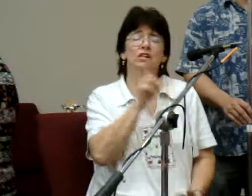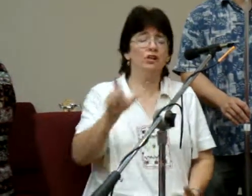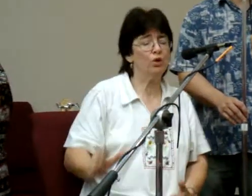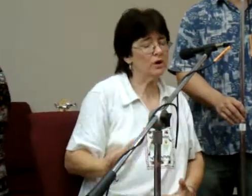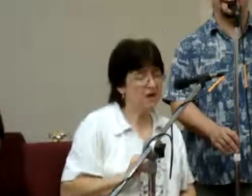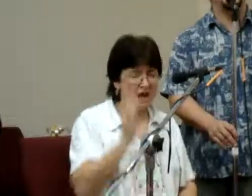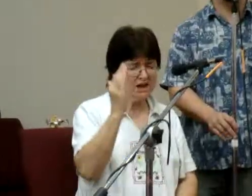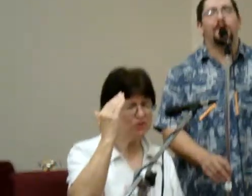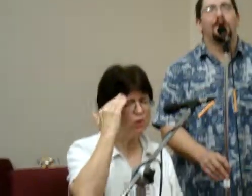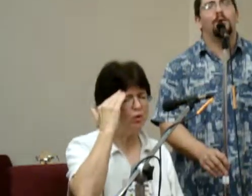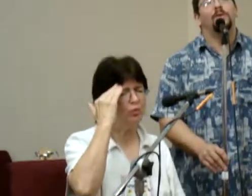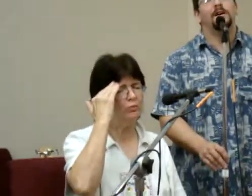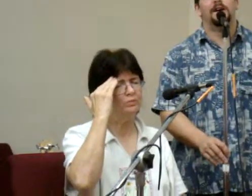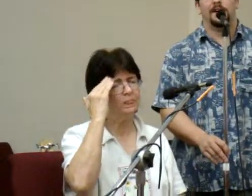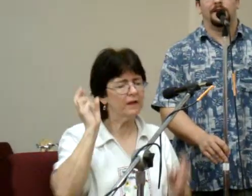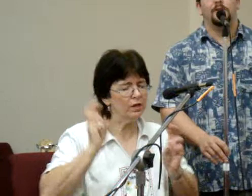air?